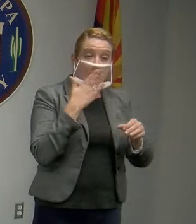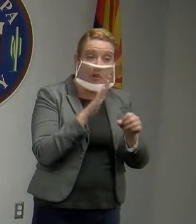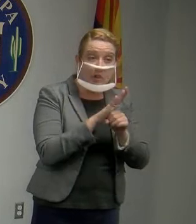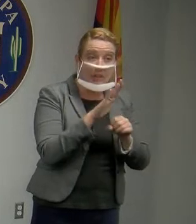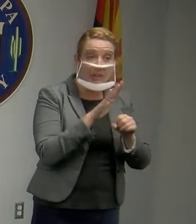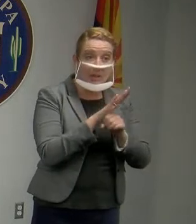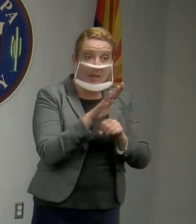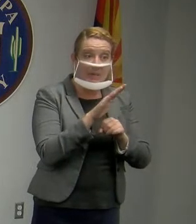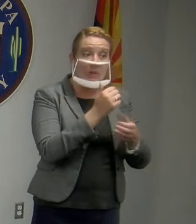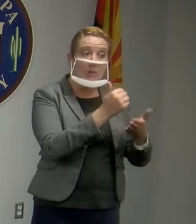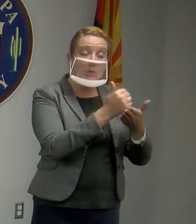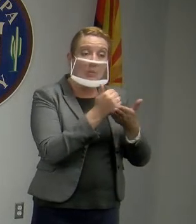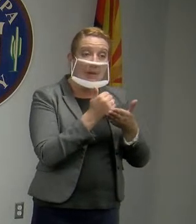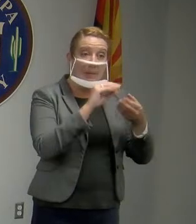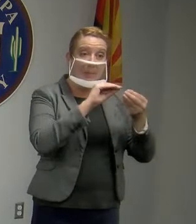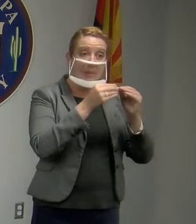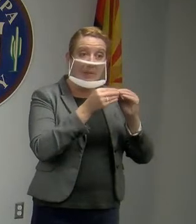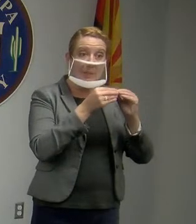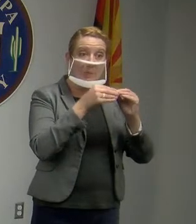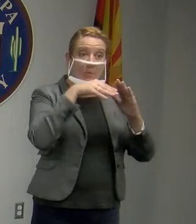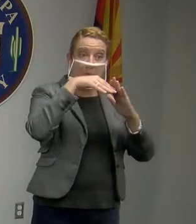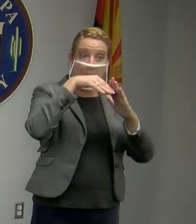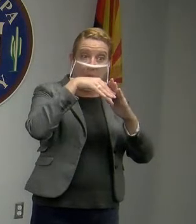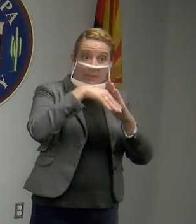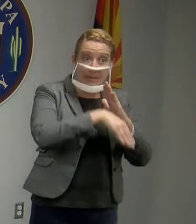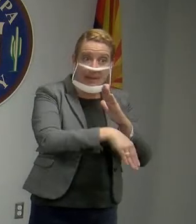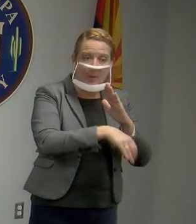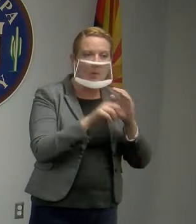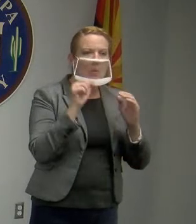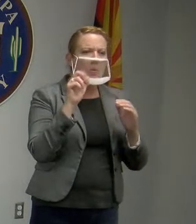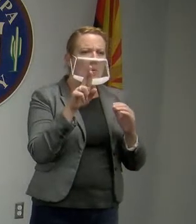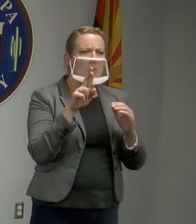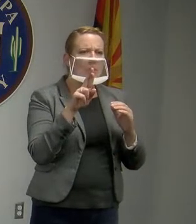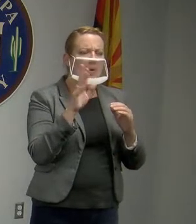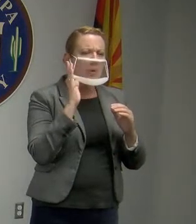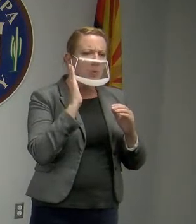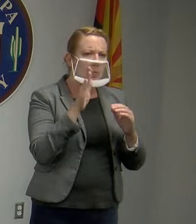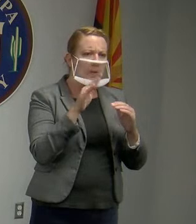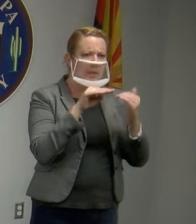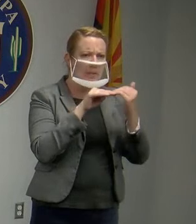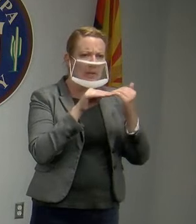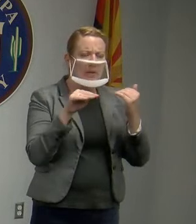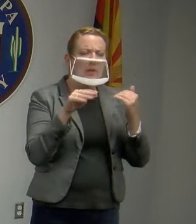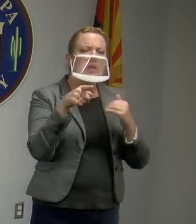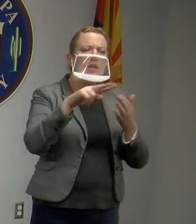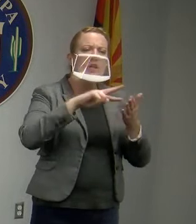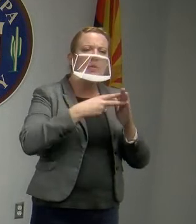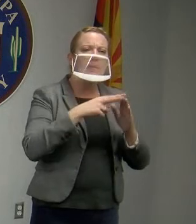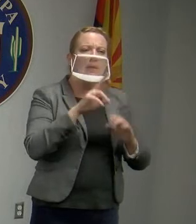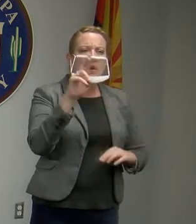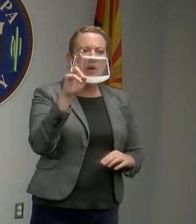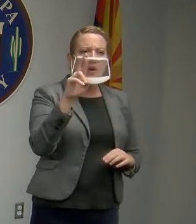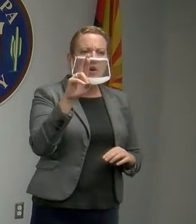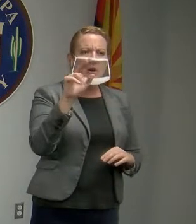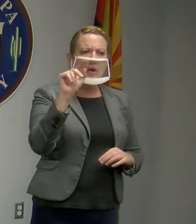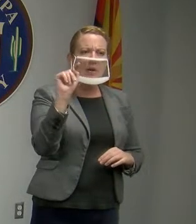to actually start driving cases down to a more manageable level? Are we talking about the R0 measurement that's out there,